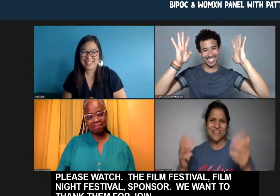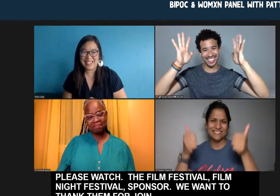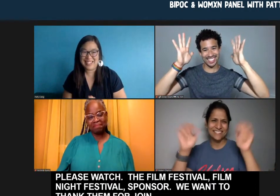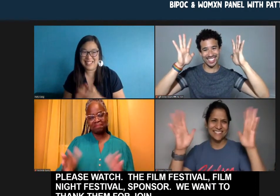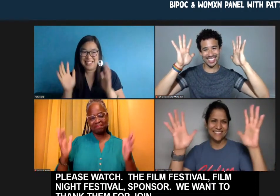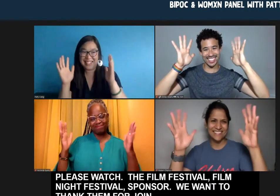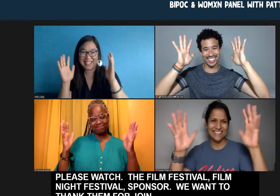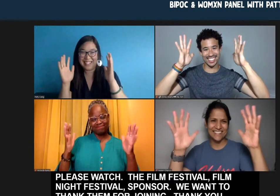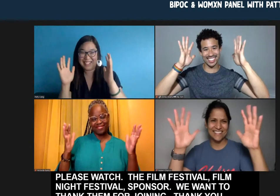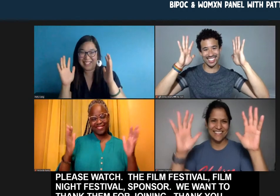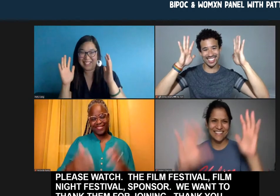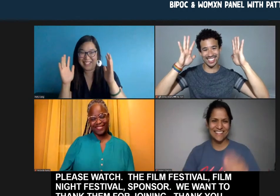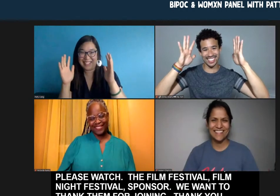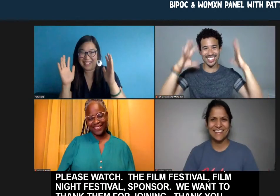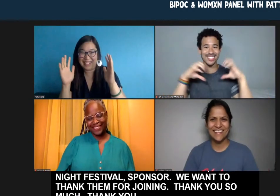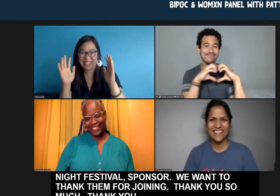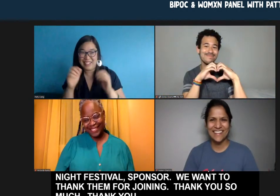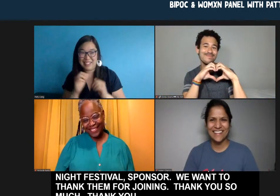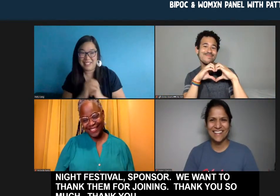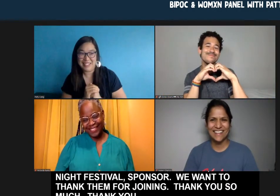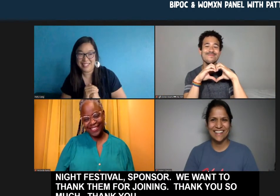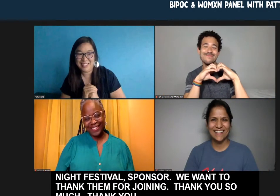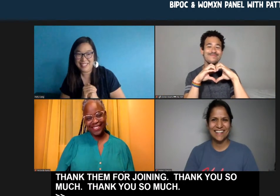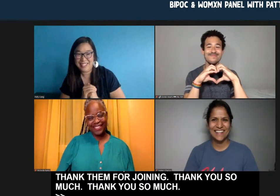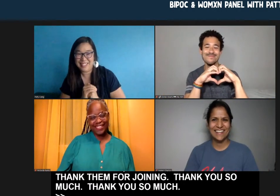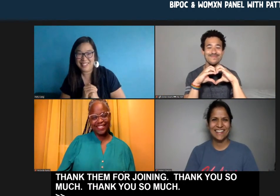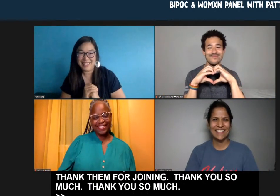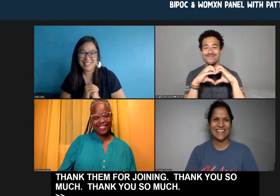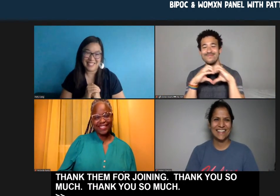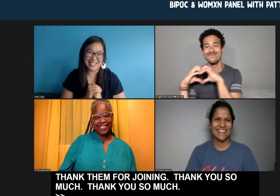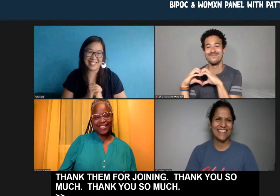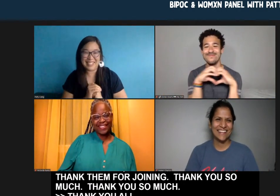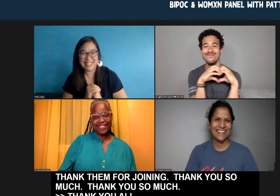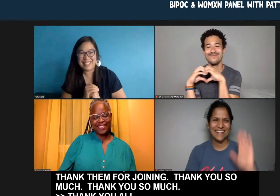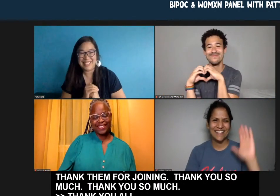Thank you all so much. Thank you. Thank you. Thank you, Picard.